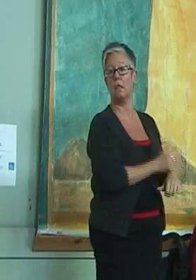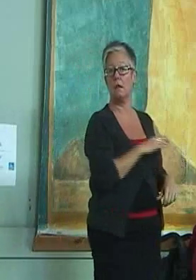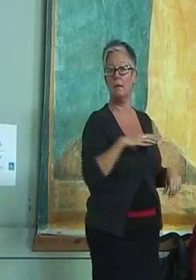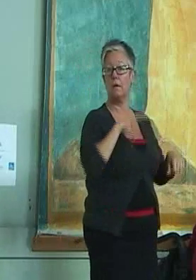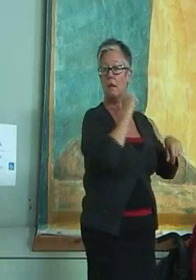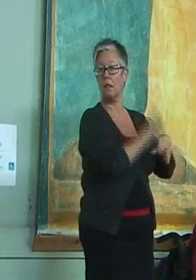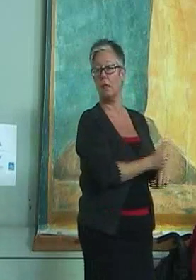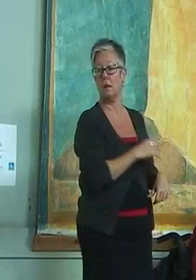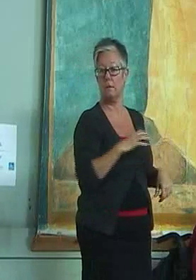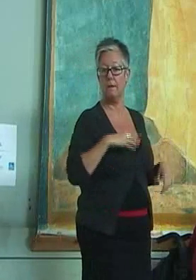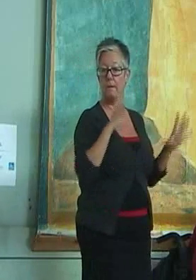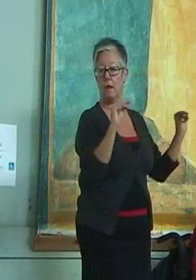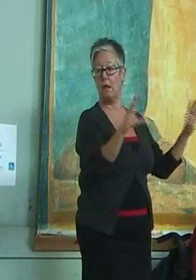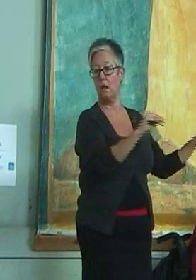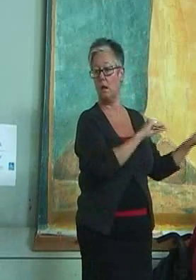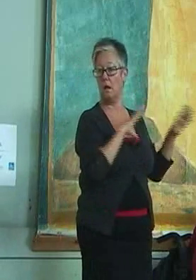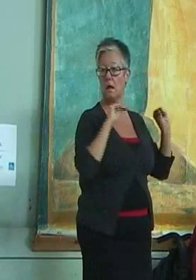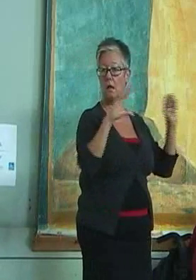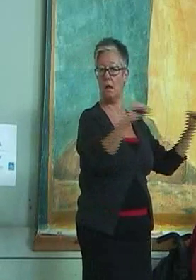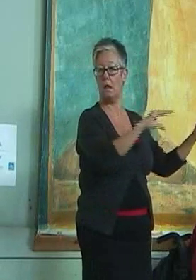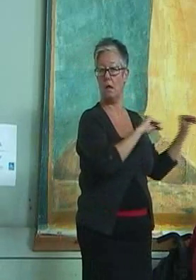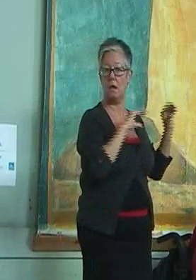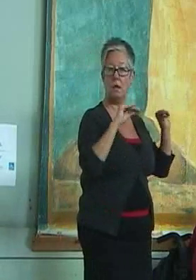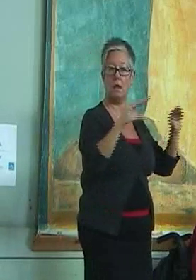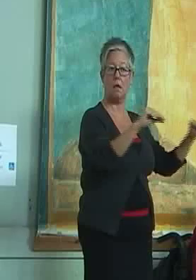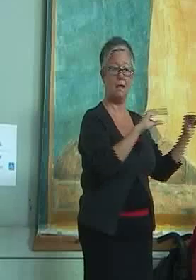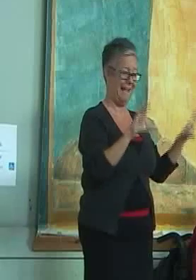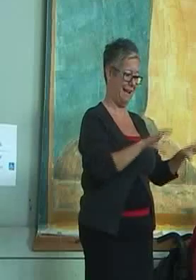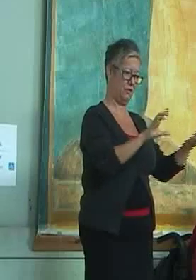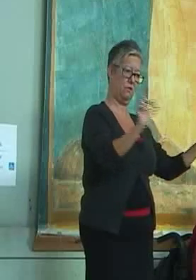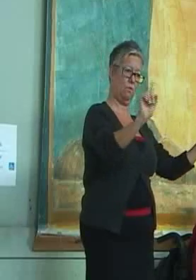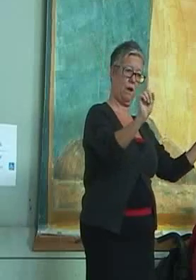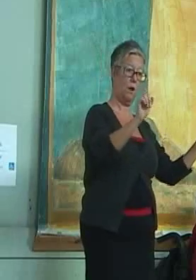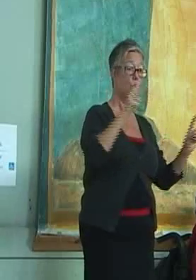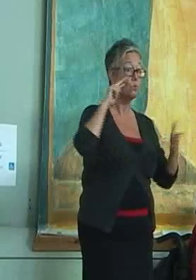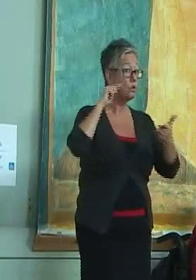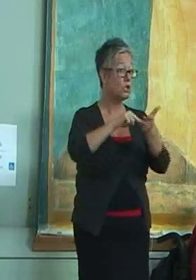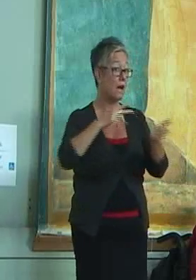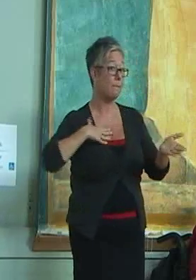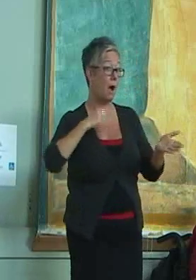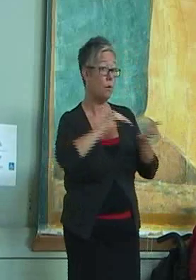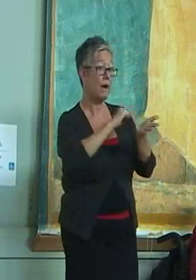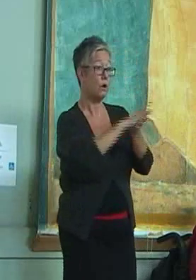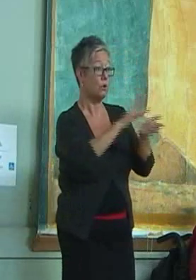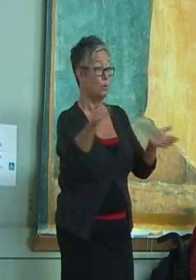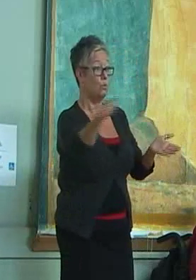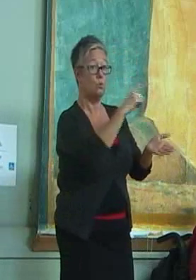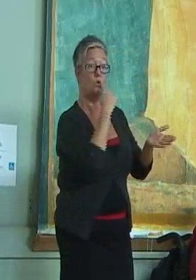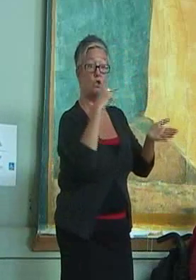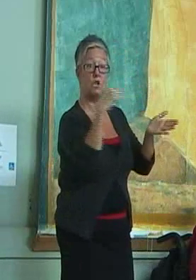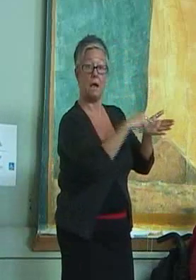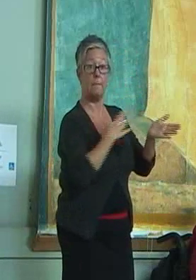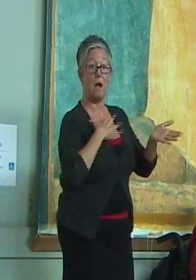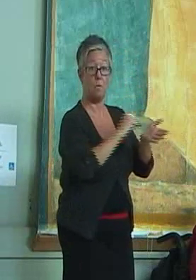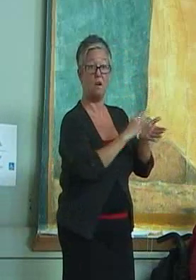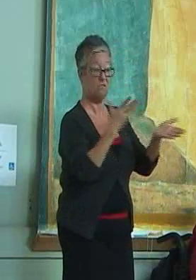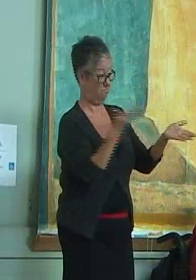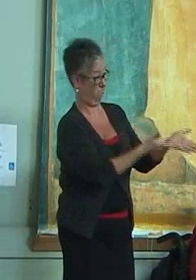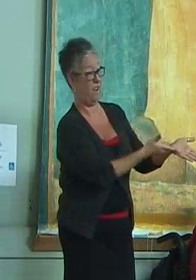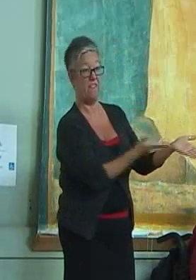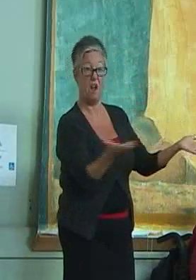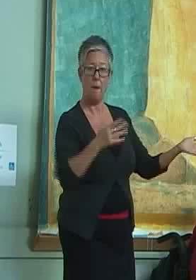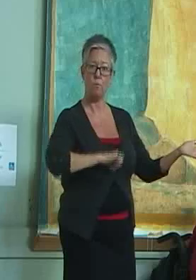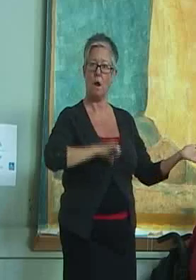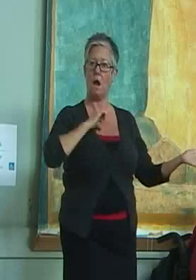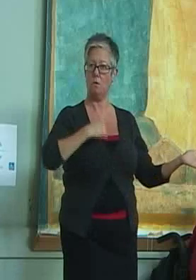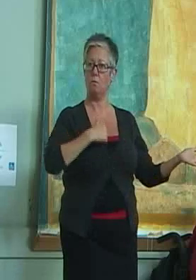all talk and no action. Check out my record. I'm proud of my record as a government minister. I got a lot done. And the